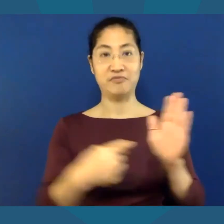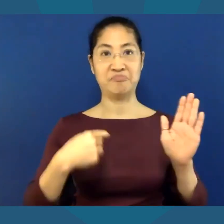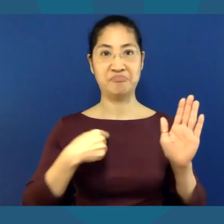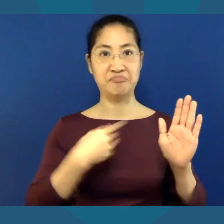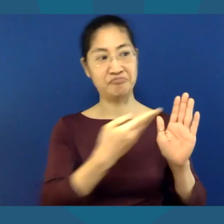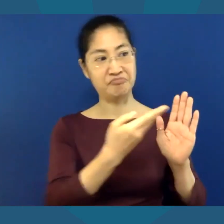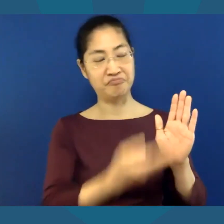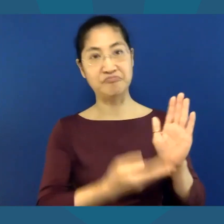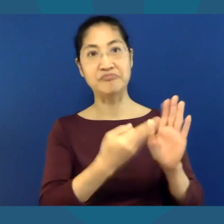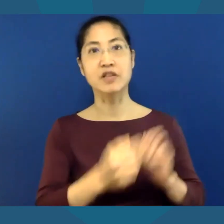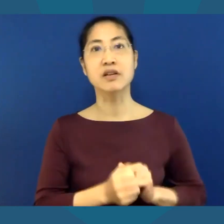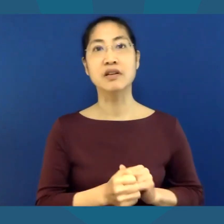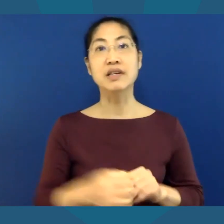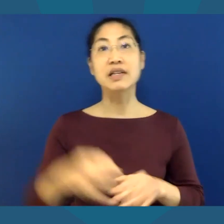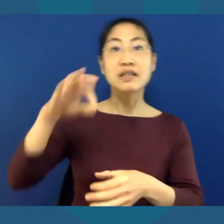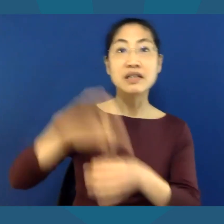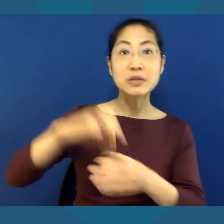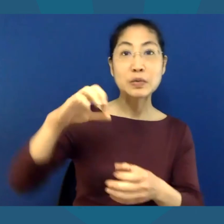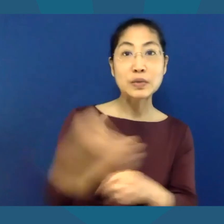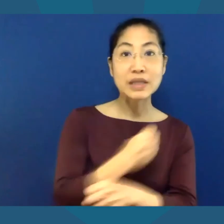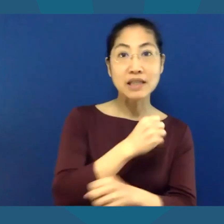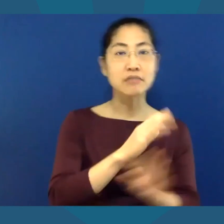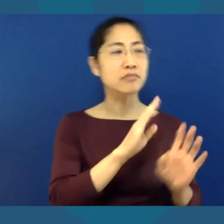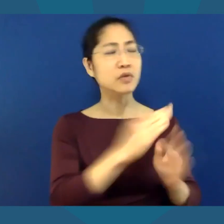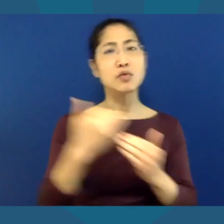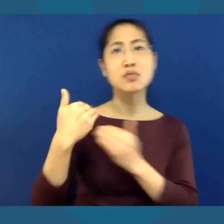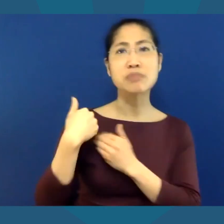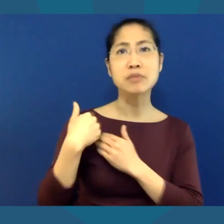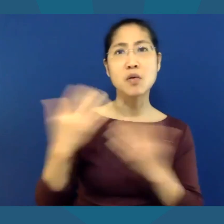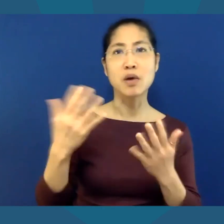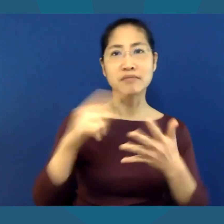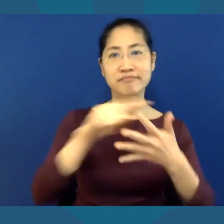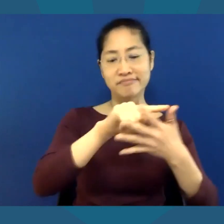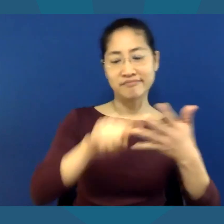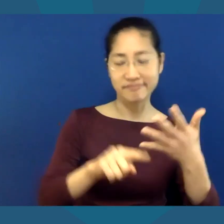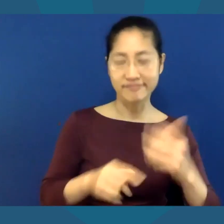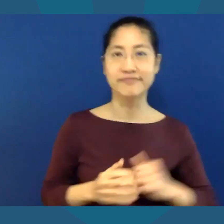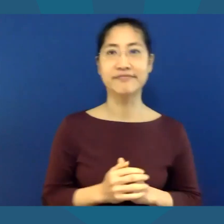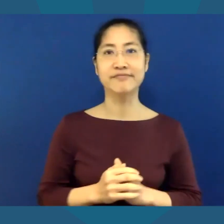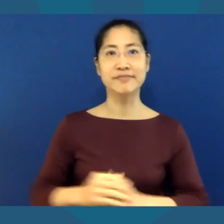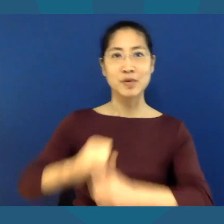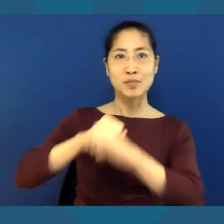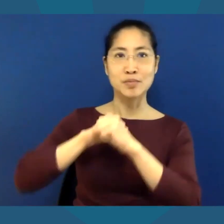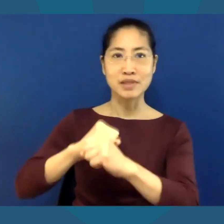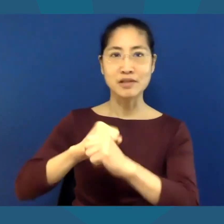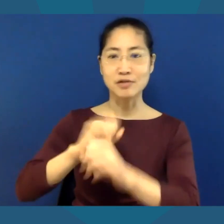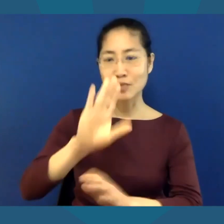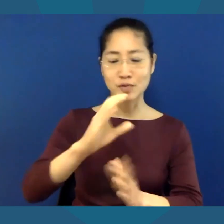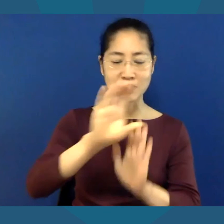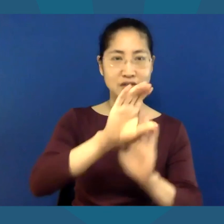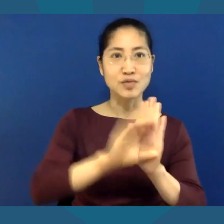As an elected representative, it is one's duty to protect